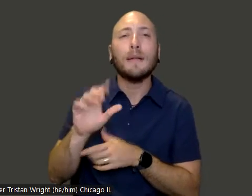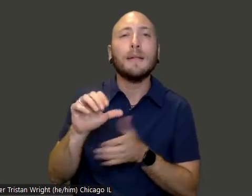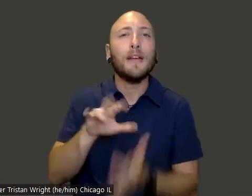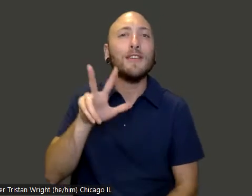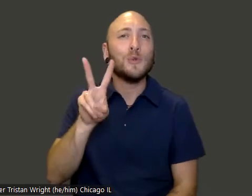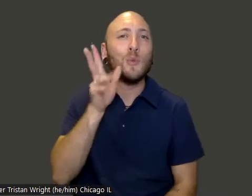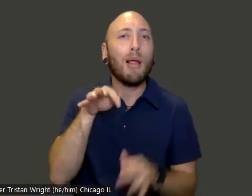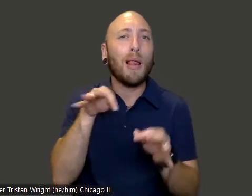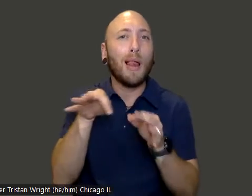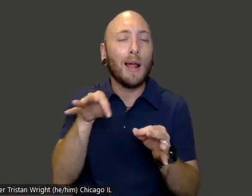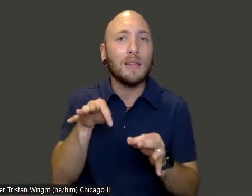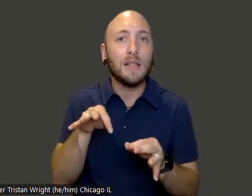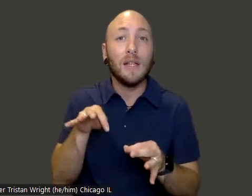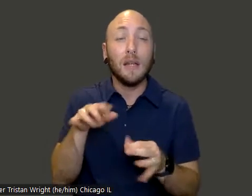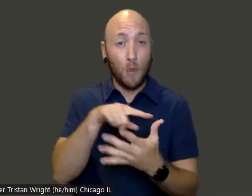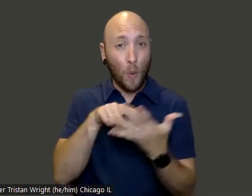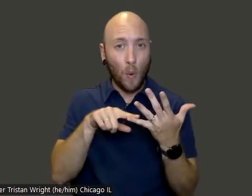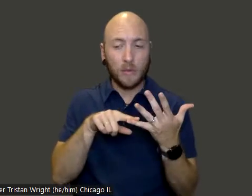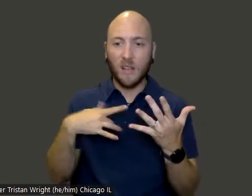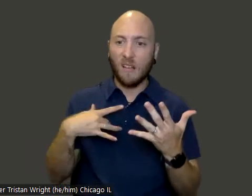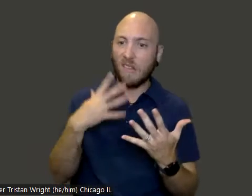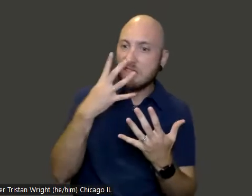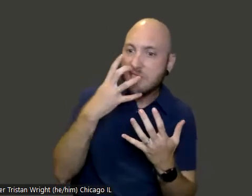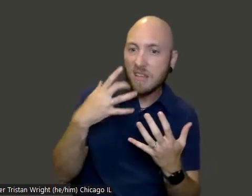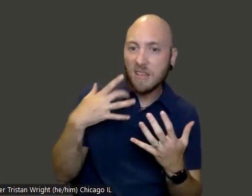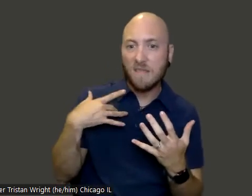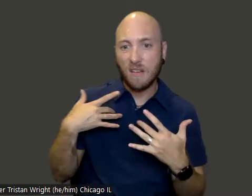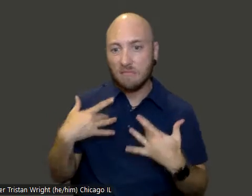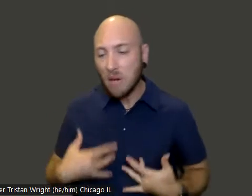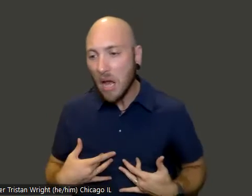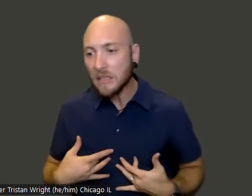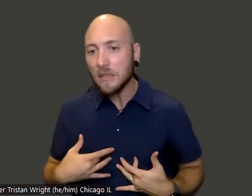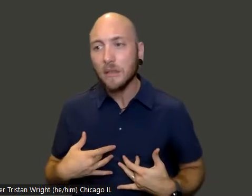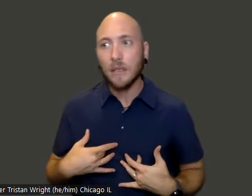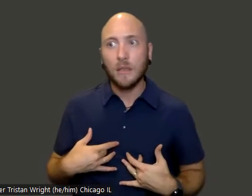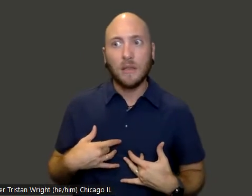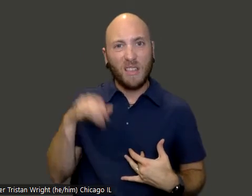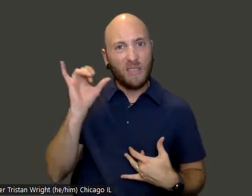those things. And so I started doing it. And I don't do it perfect.